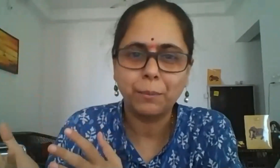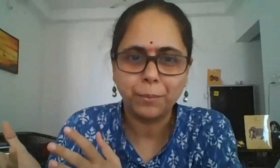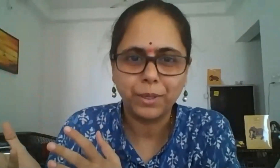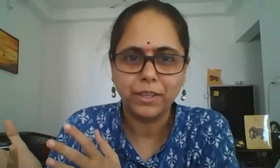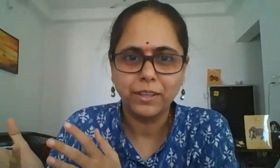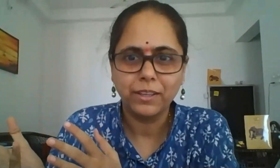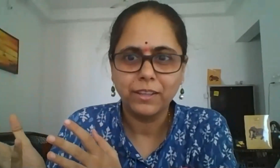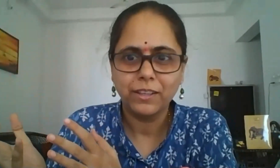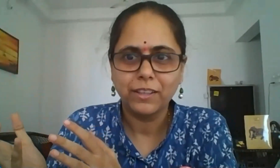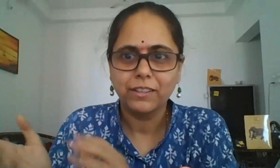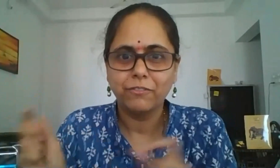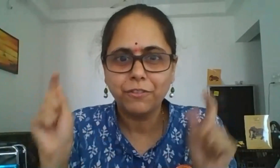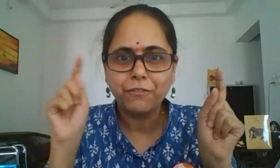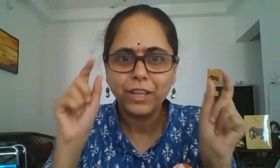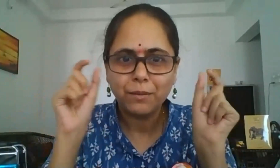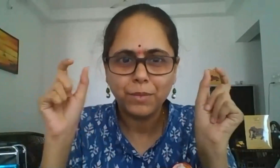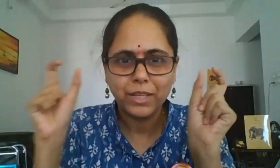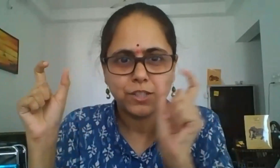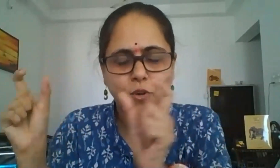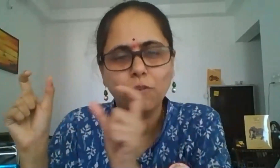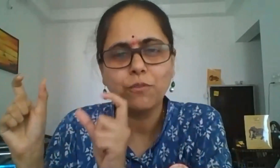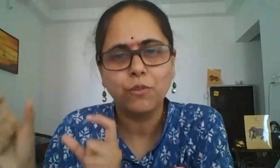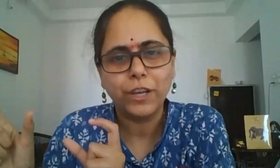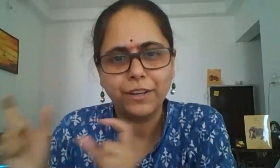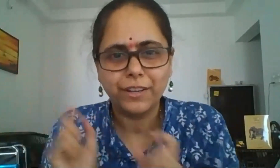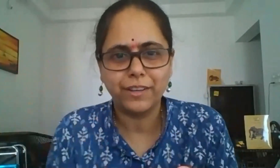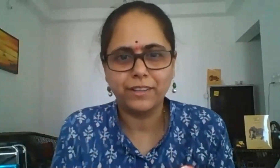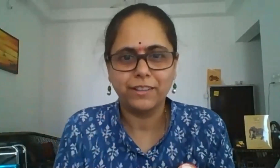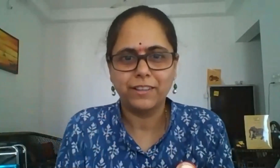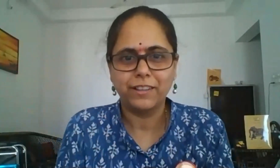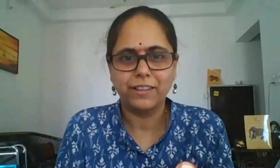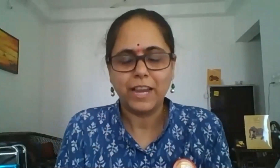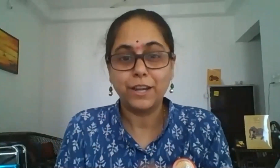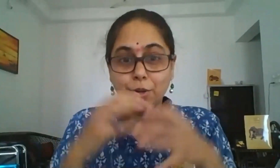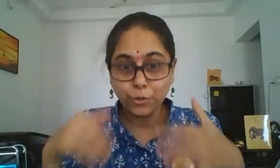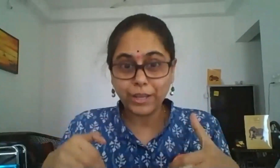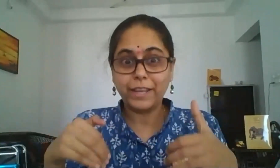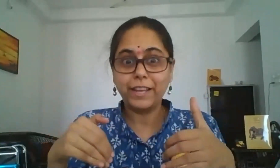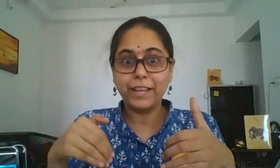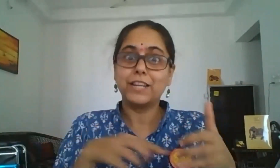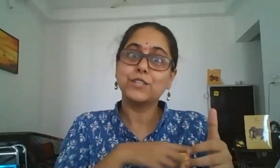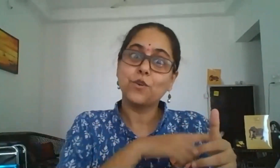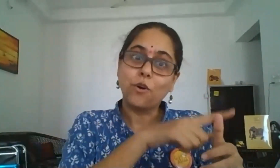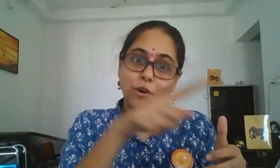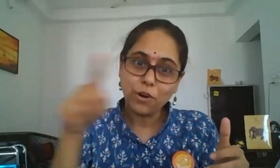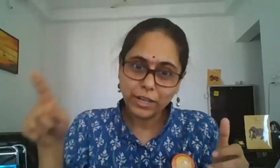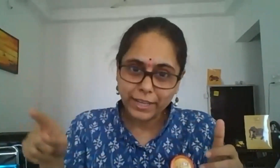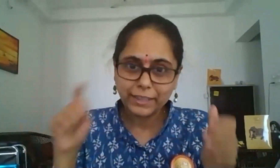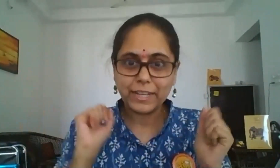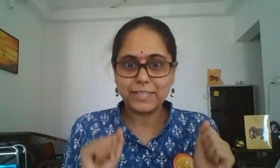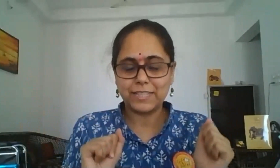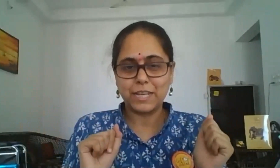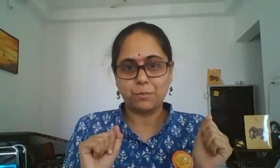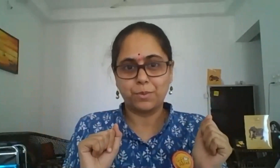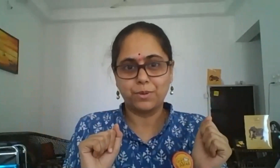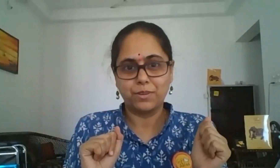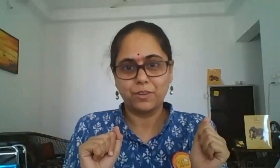company. 15 minutes of volunteering. And today, let us all take that step